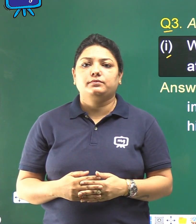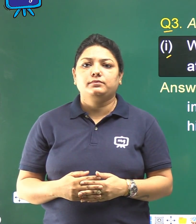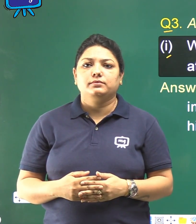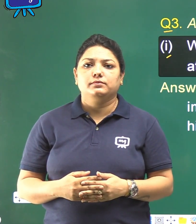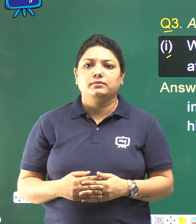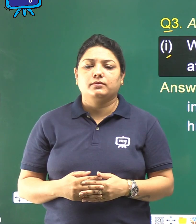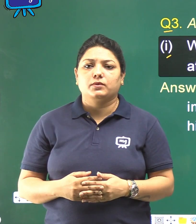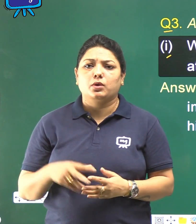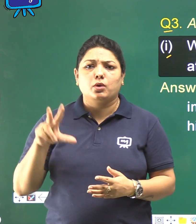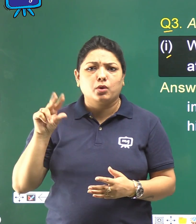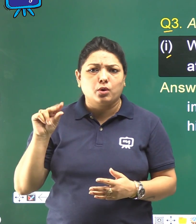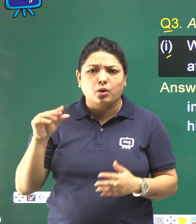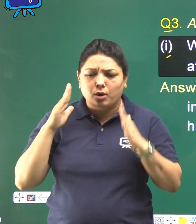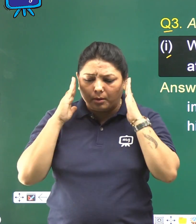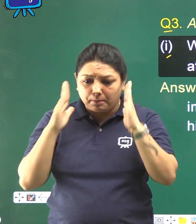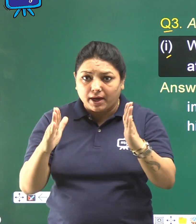not pay attention